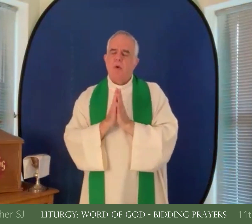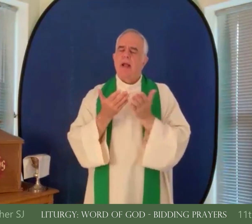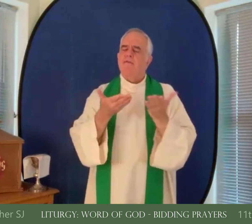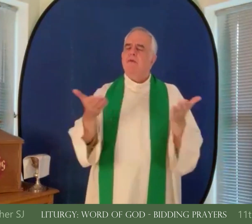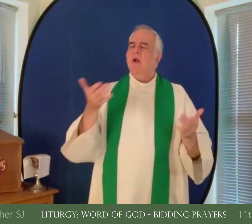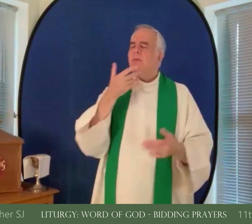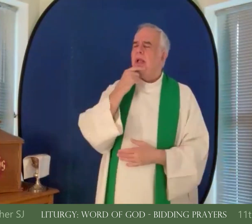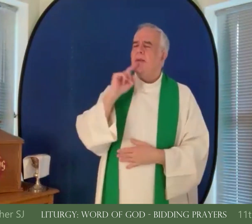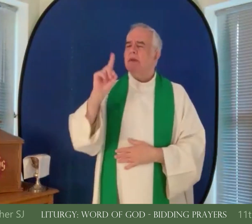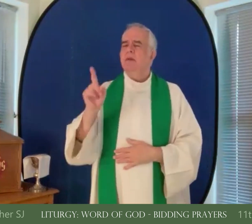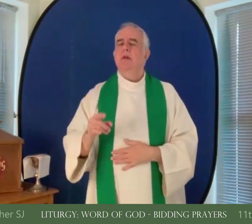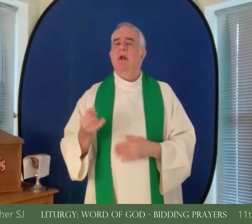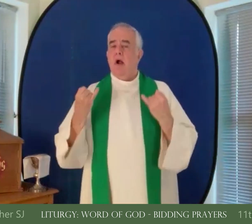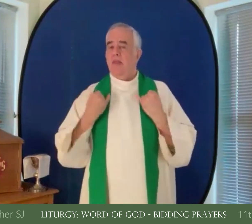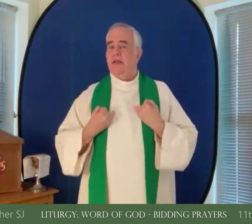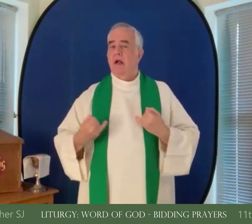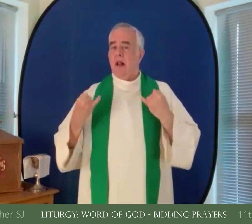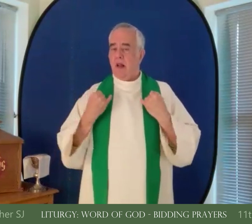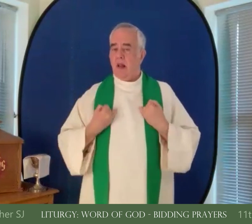Play for thy people that I owe.